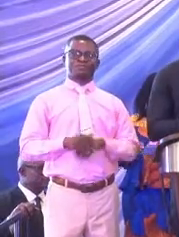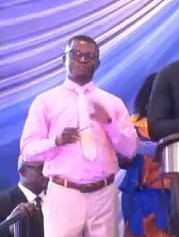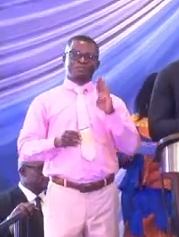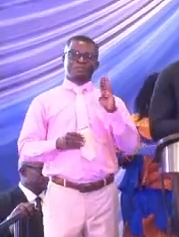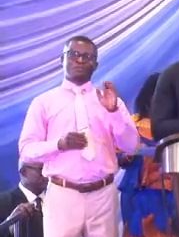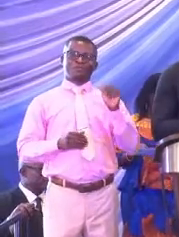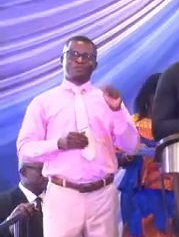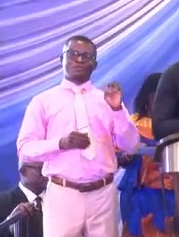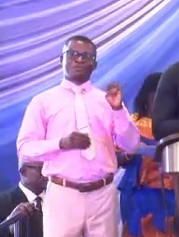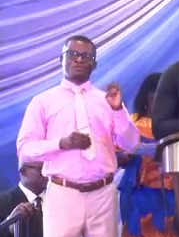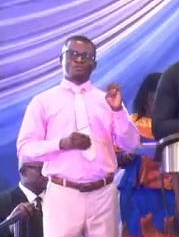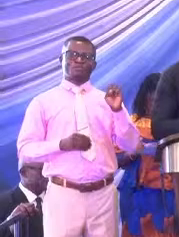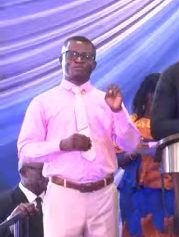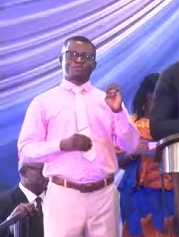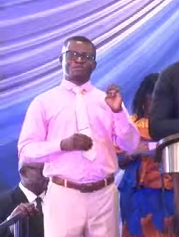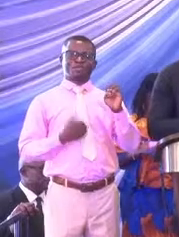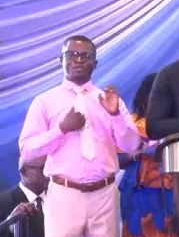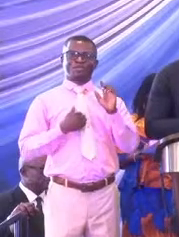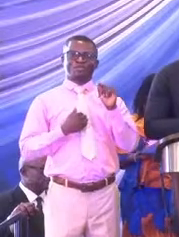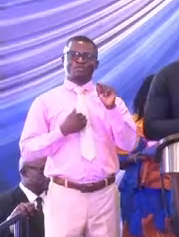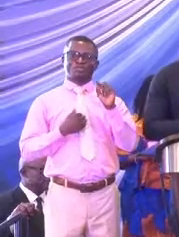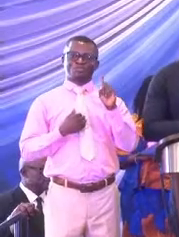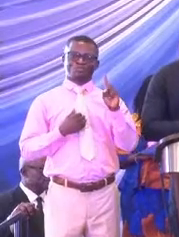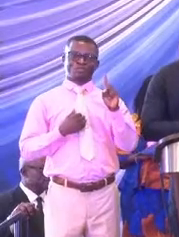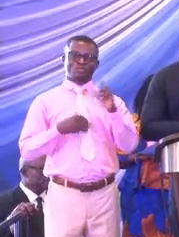Base had 21/25.